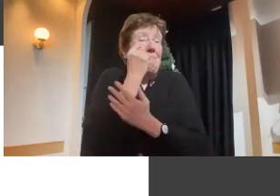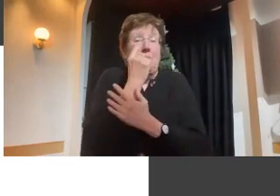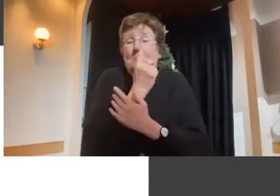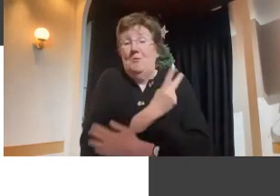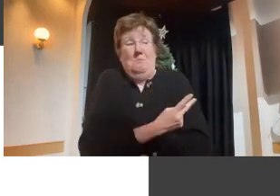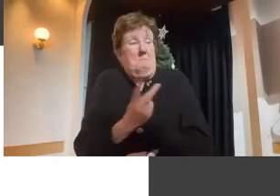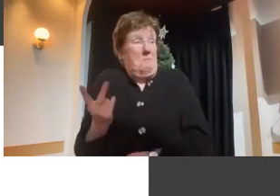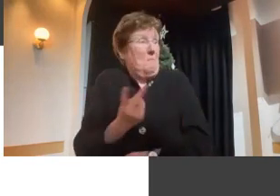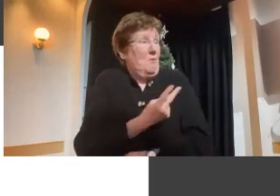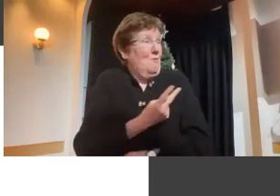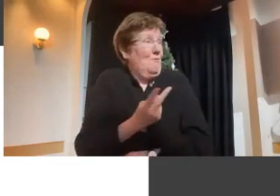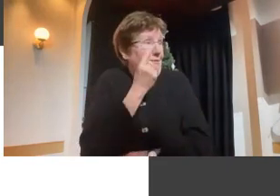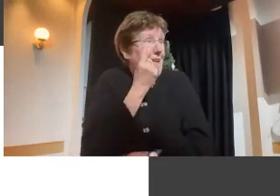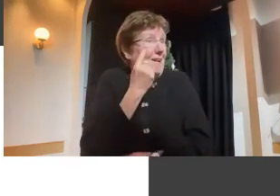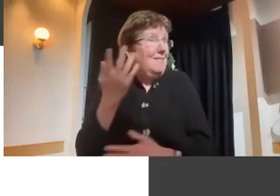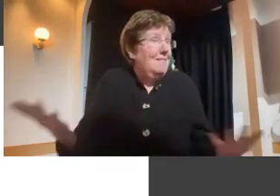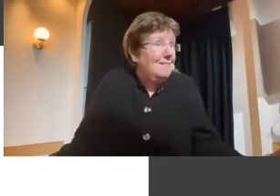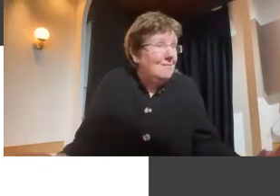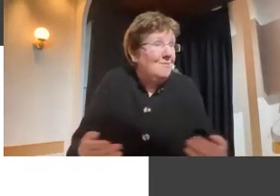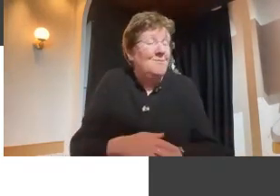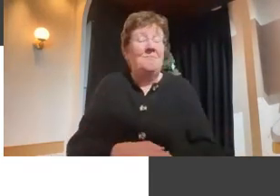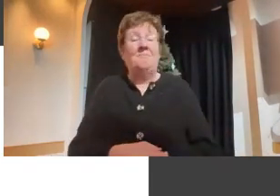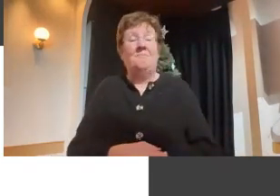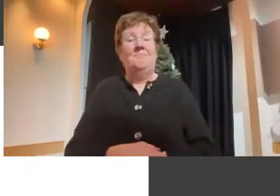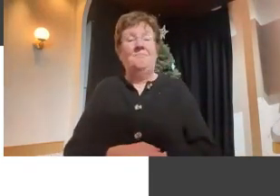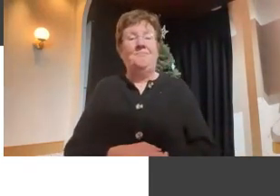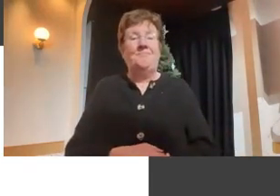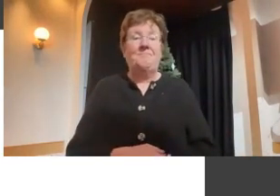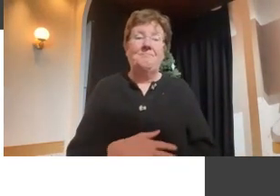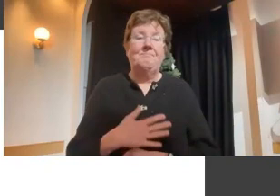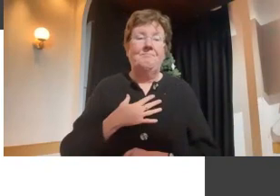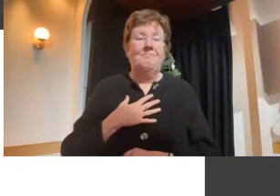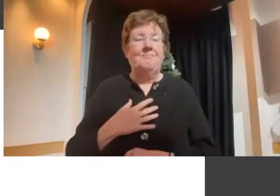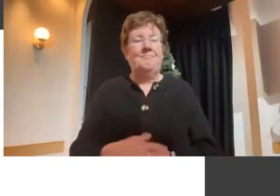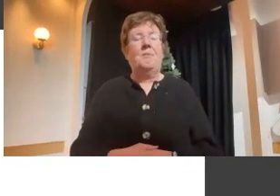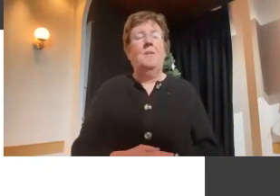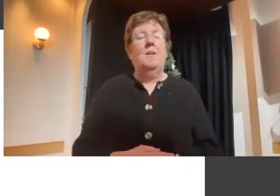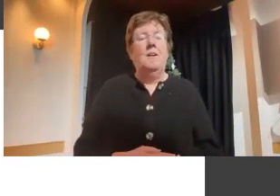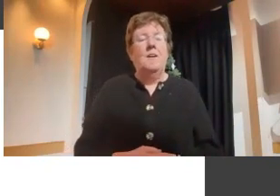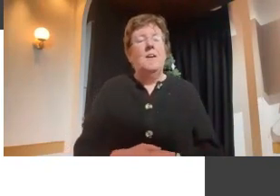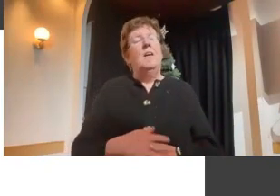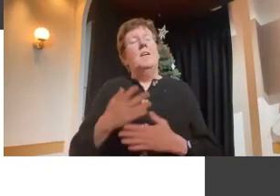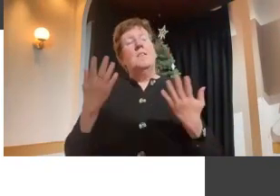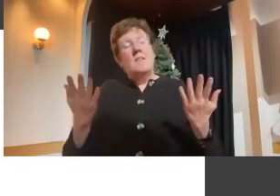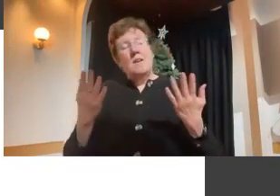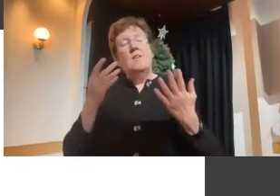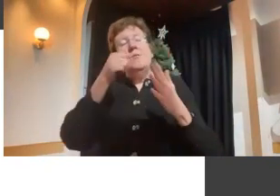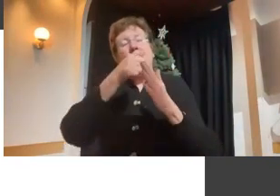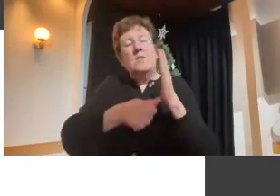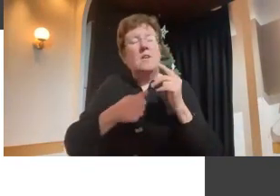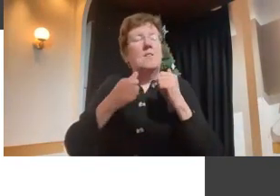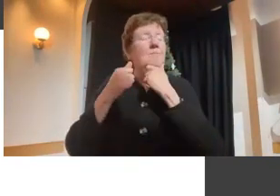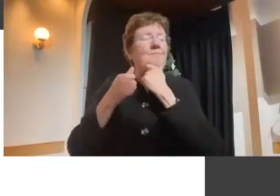as really operating in 2 different worlds. There wasn't many people who thought that you could have both, provision of both a bilingual